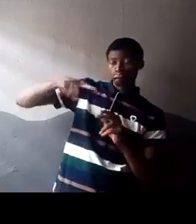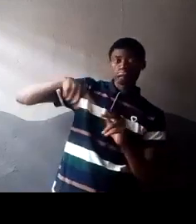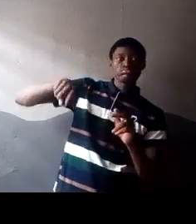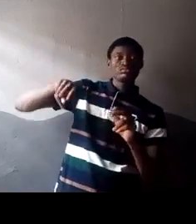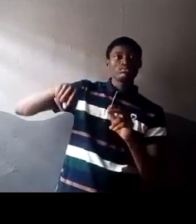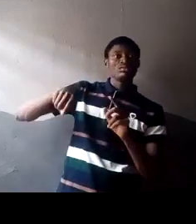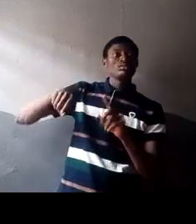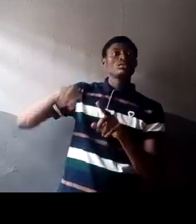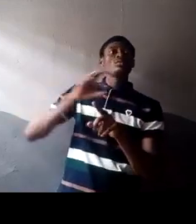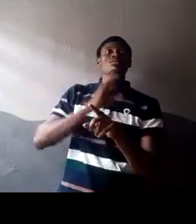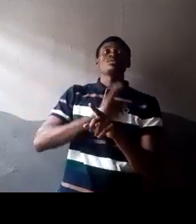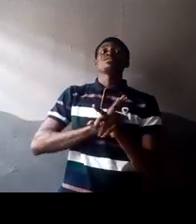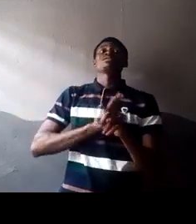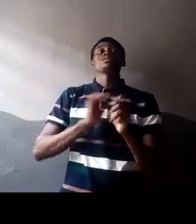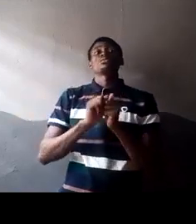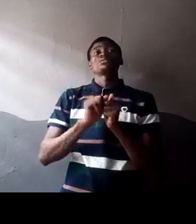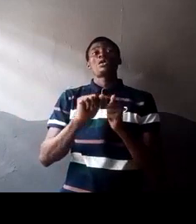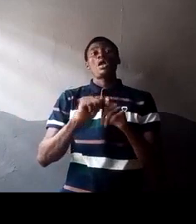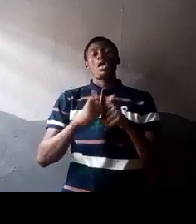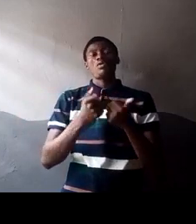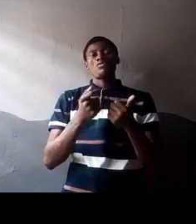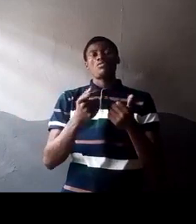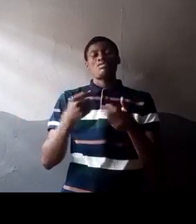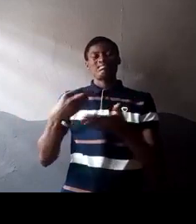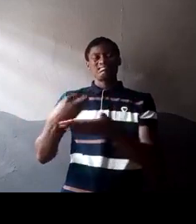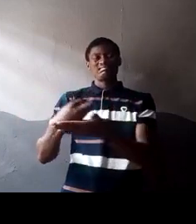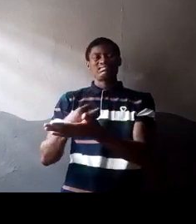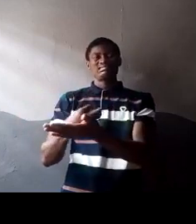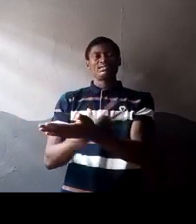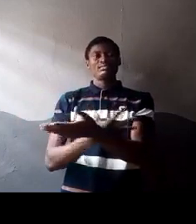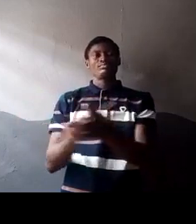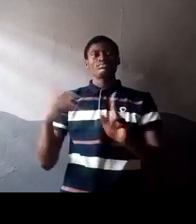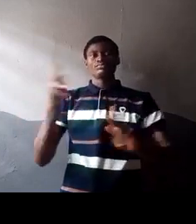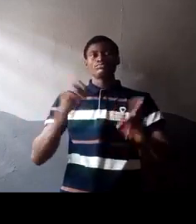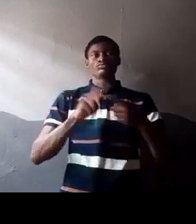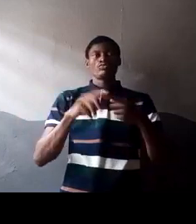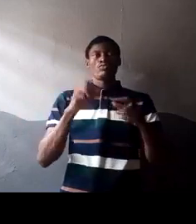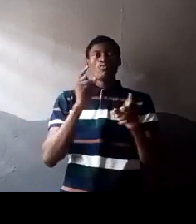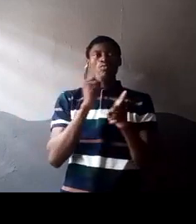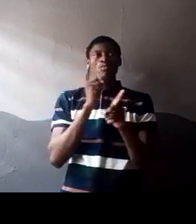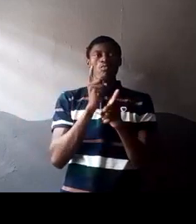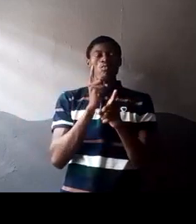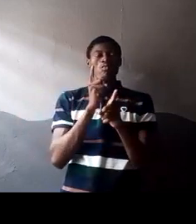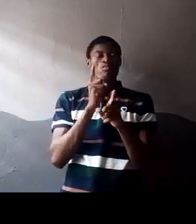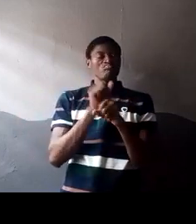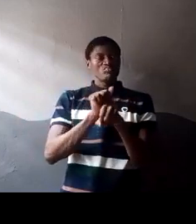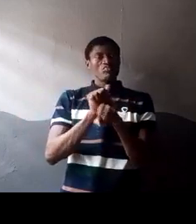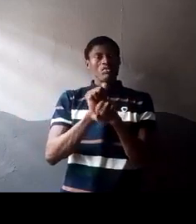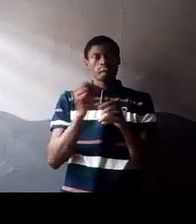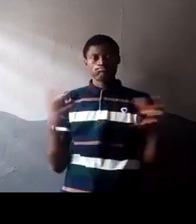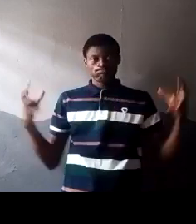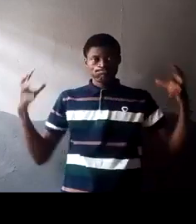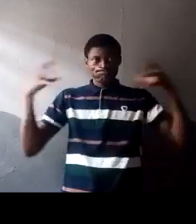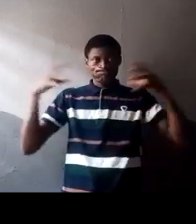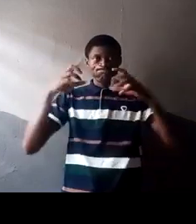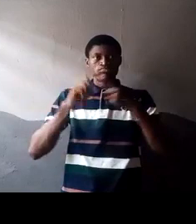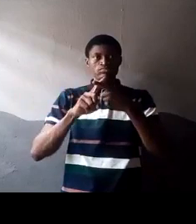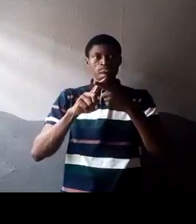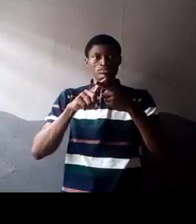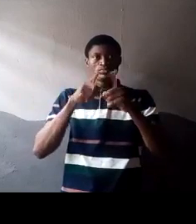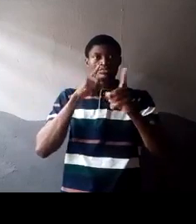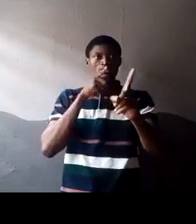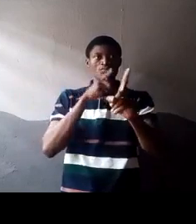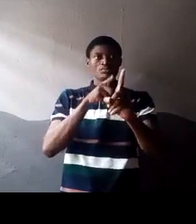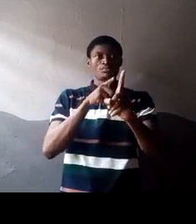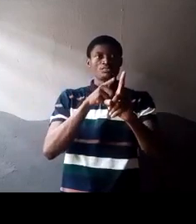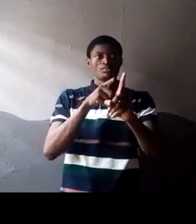people to be able to work towards a common goal and attain a particular objective. All right,